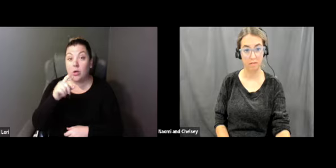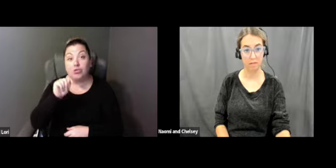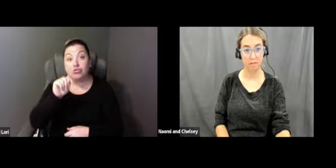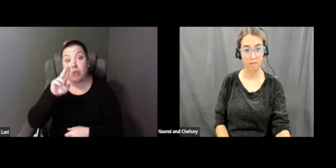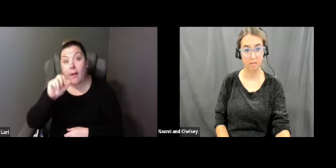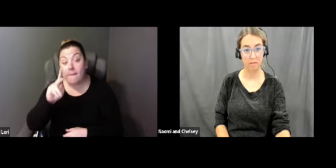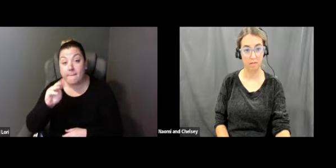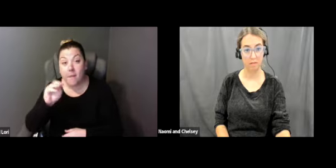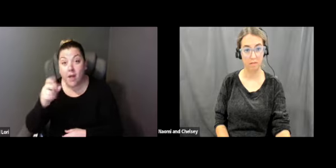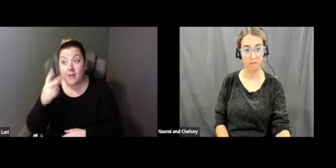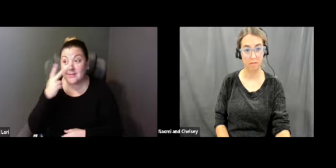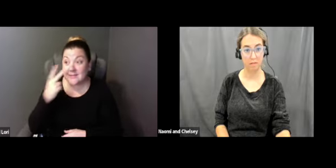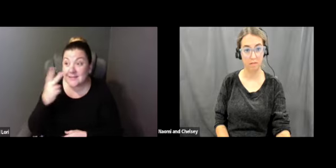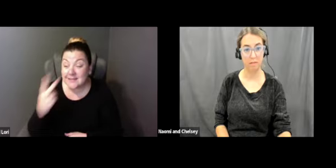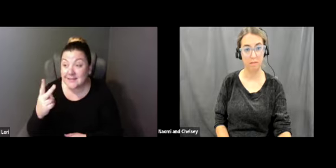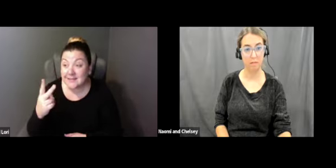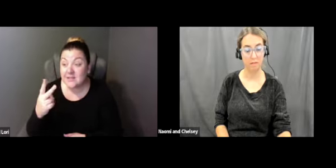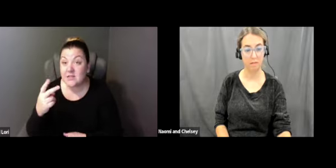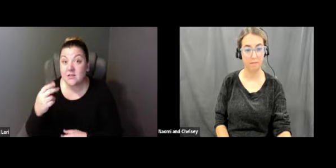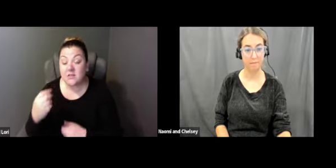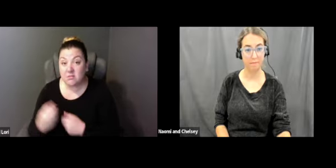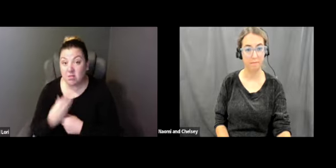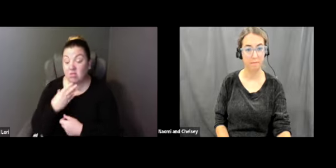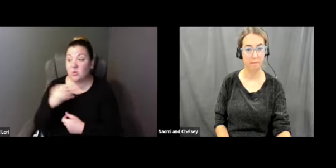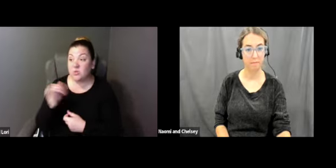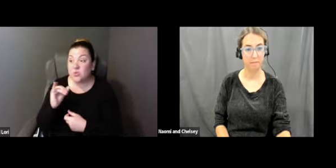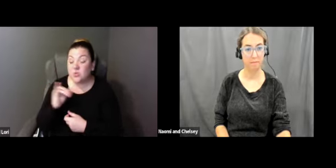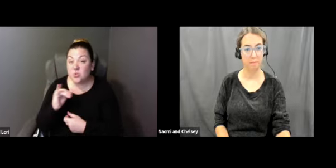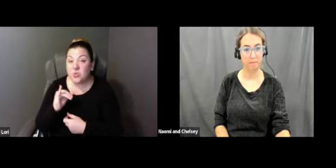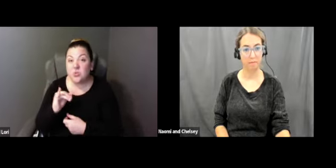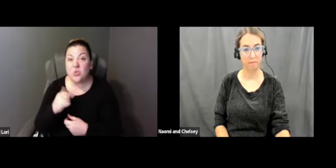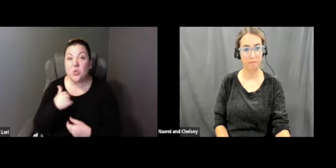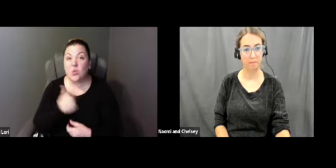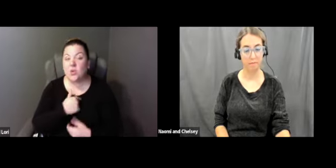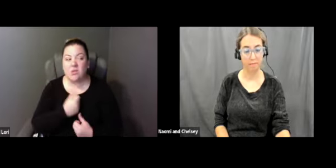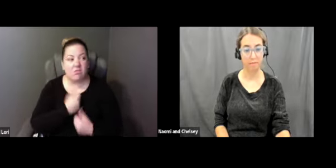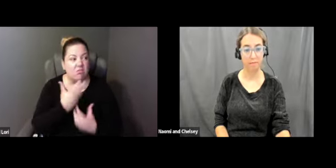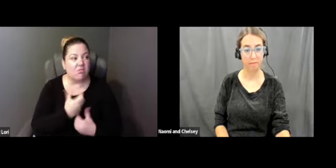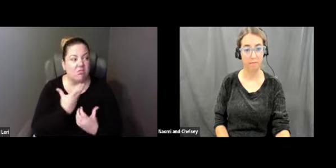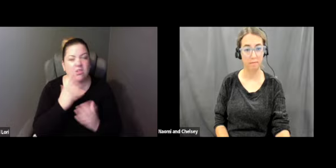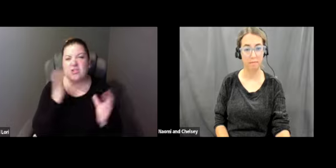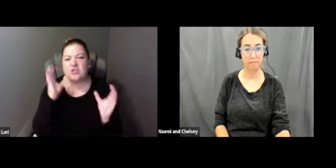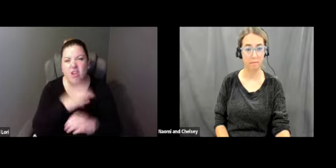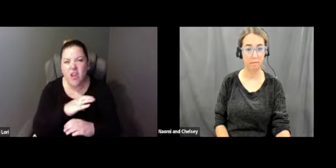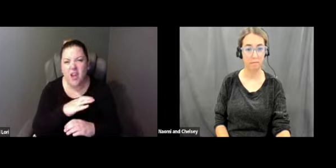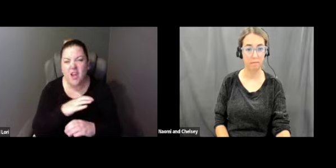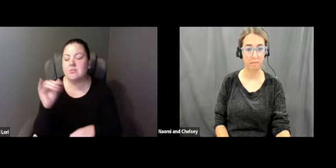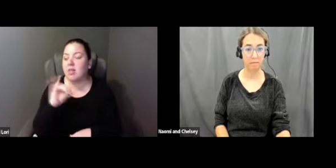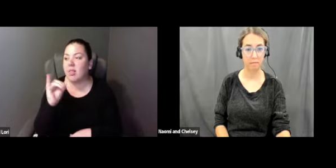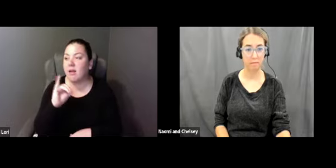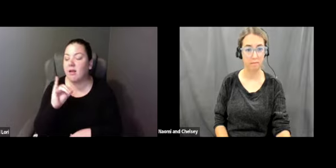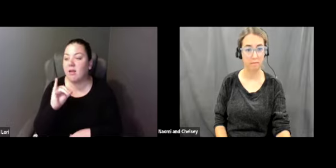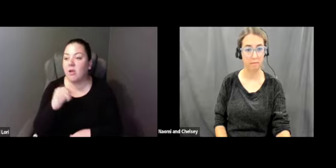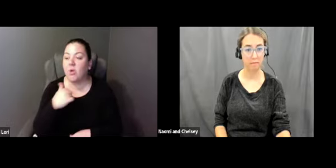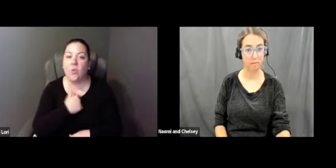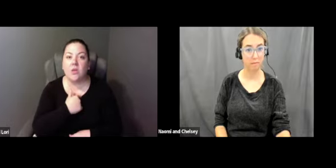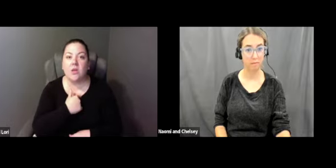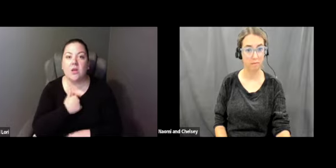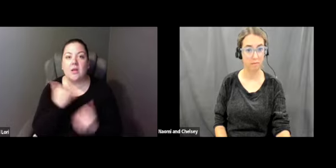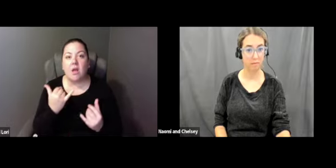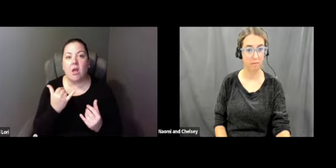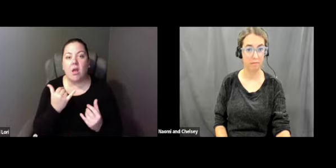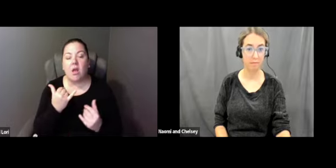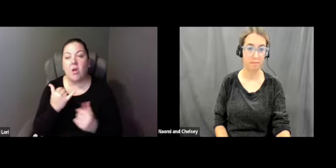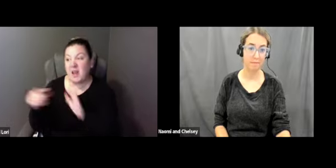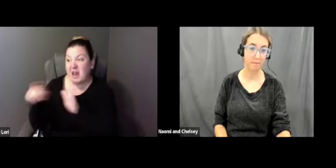judgment and competitiveness, right? Because we don't know how to deal with these things. Sometimes the horizontal oppression, right? Sometimes for anybody who's